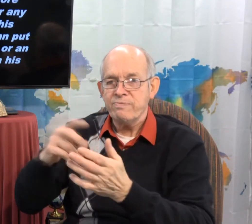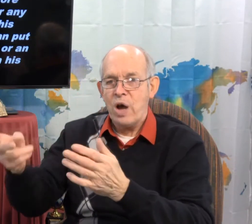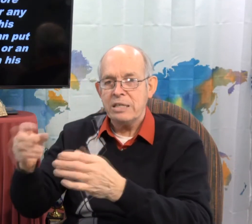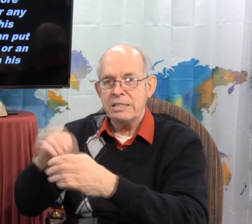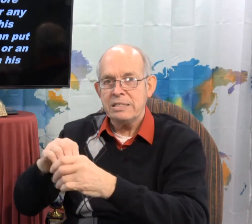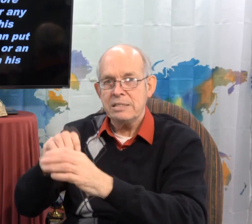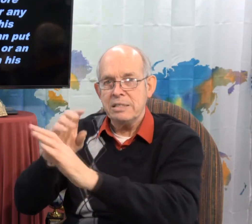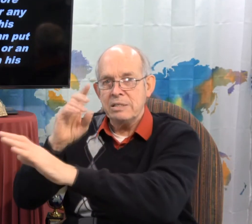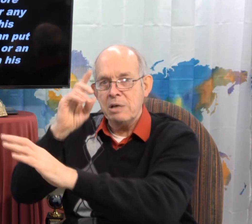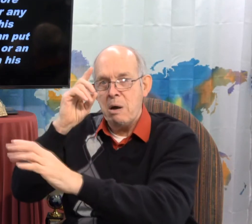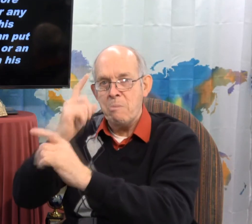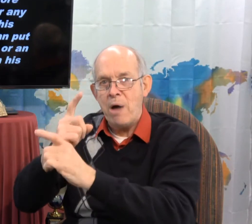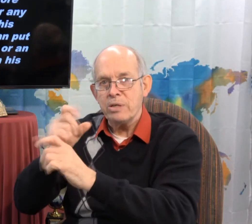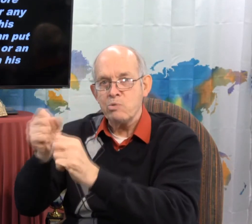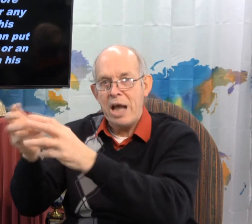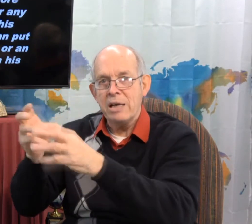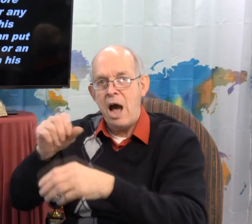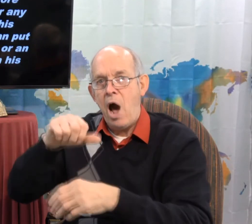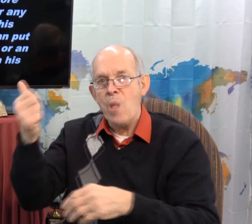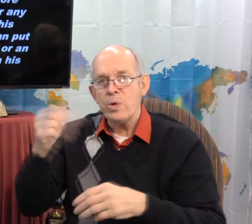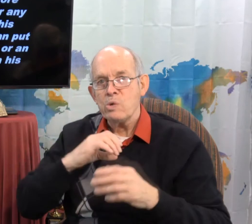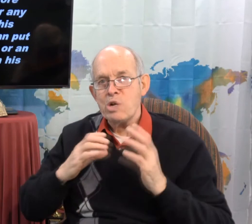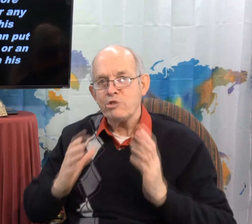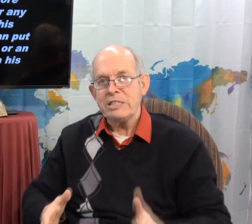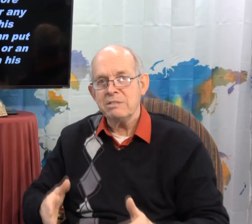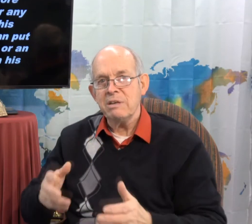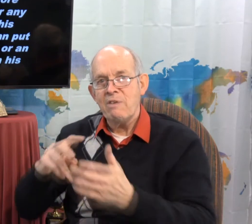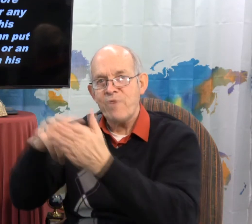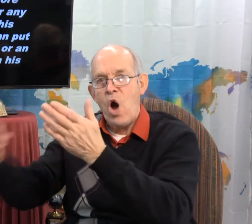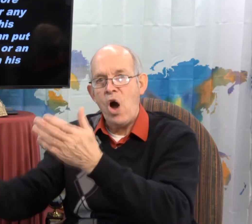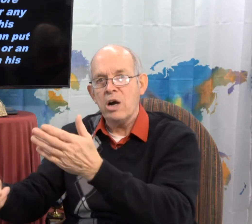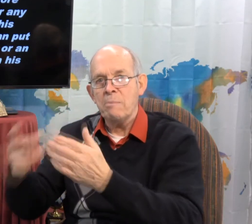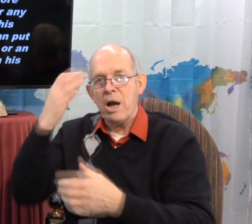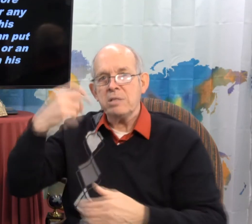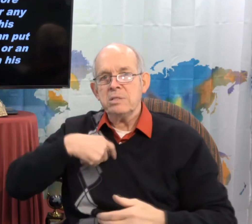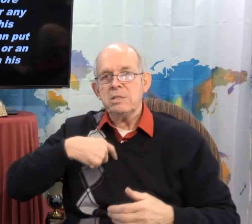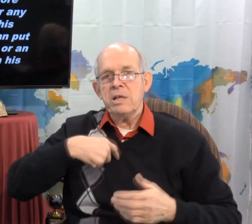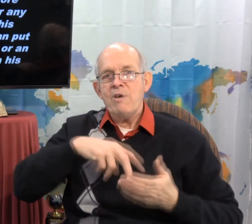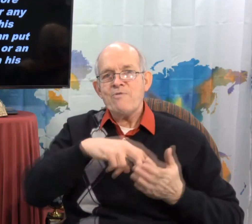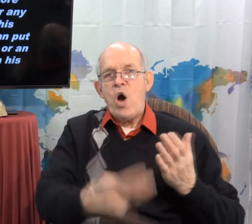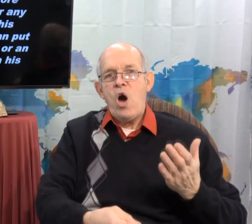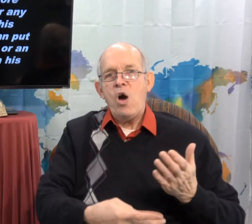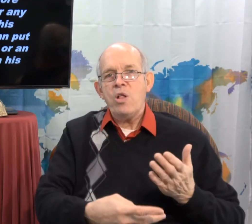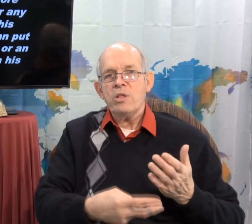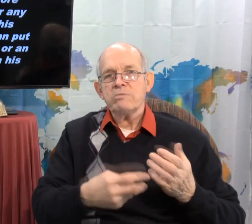That is the father's way, other wishing for, because for